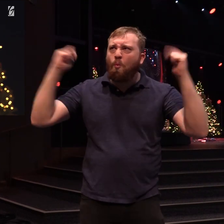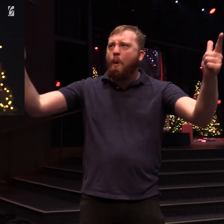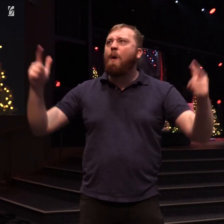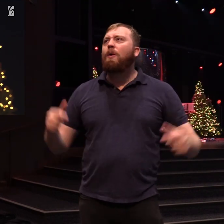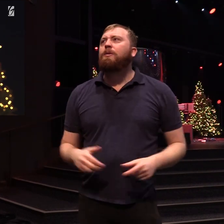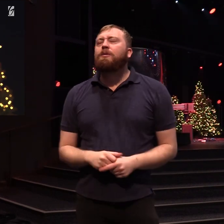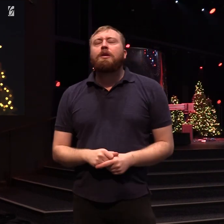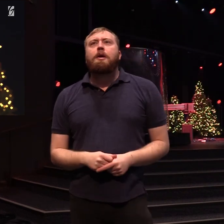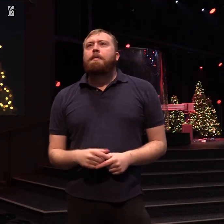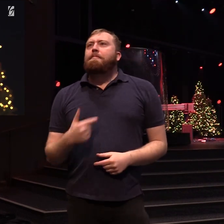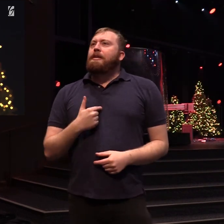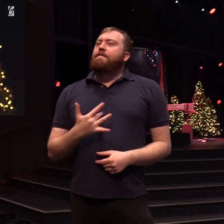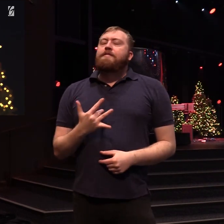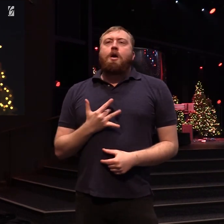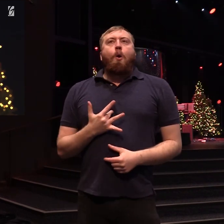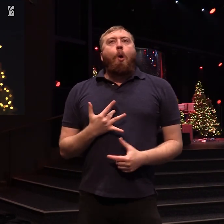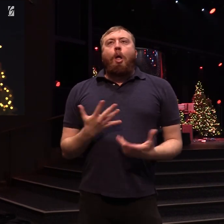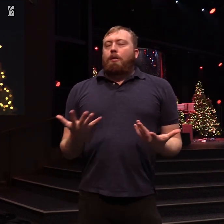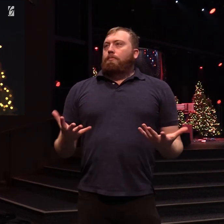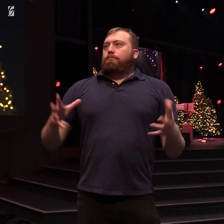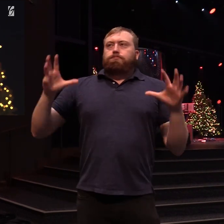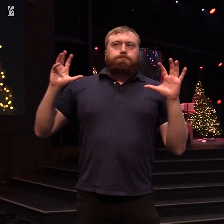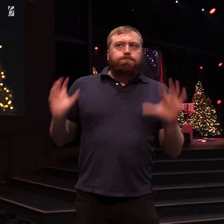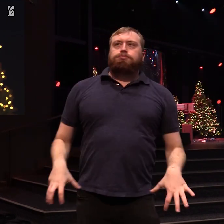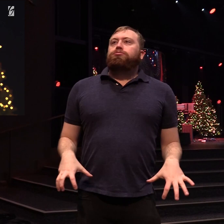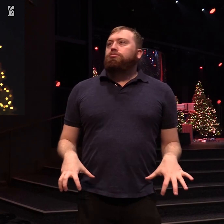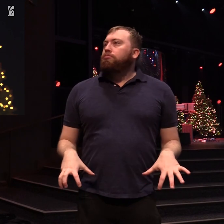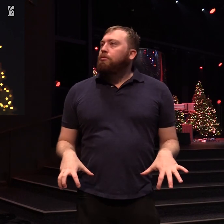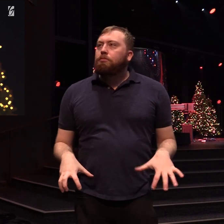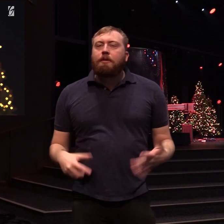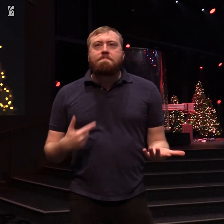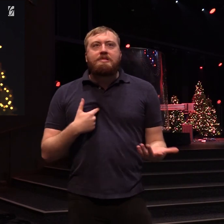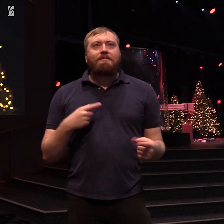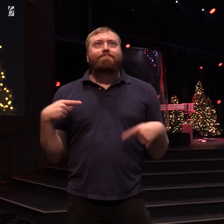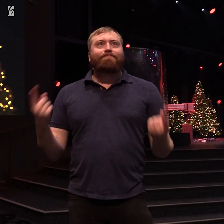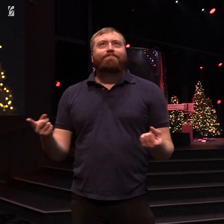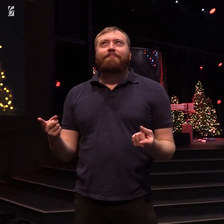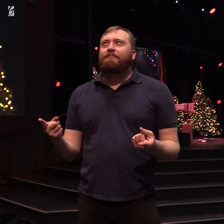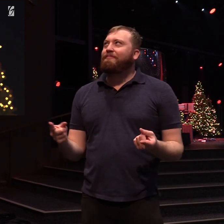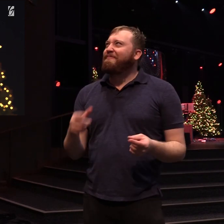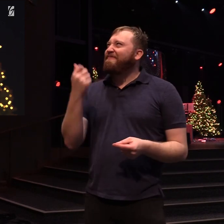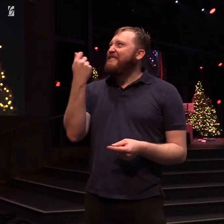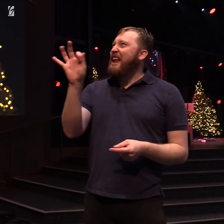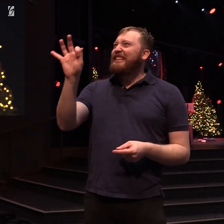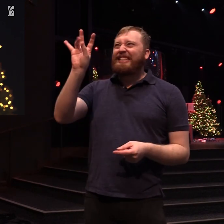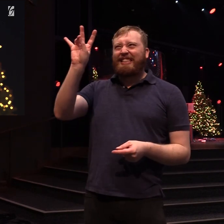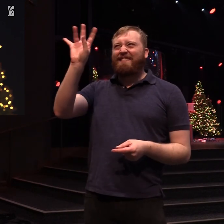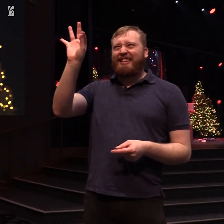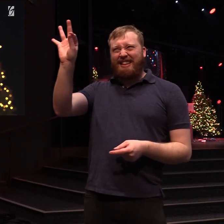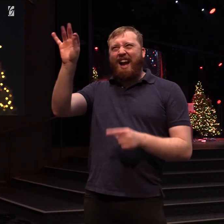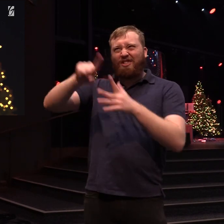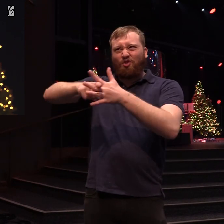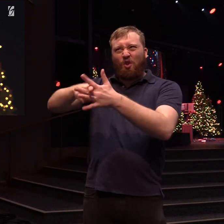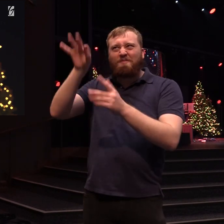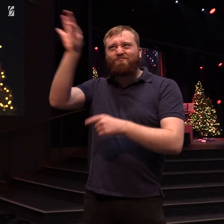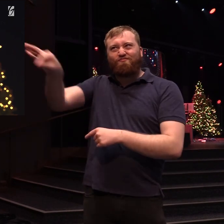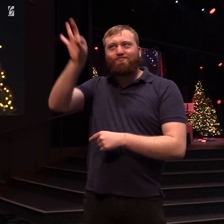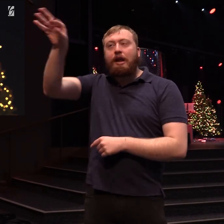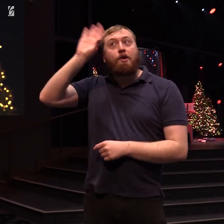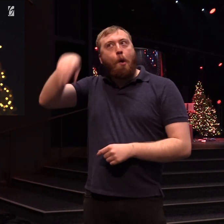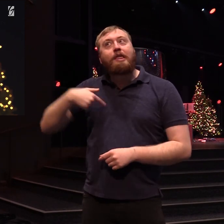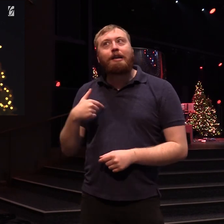that is just breathtaking. I've been a pastor since 1979. I know I don't look that old,